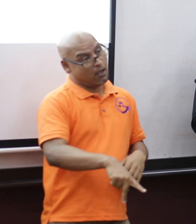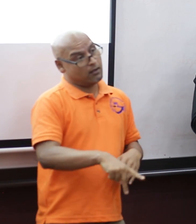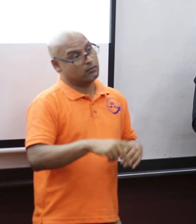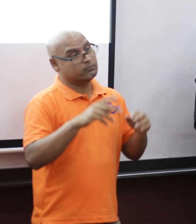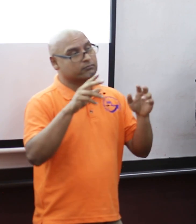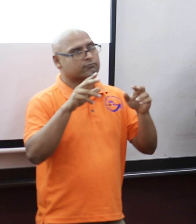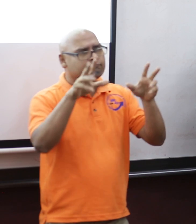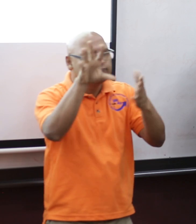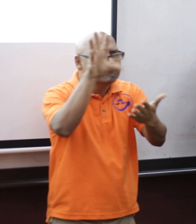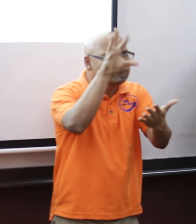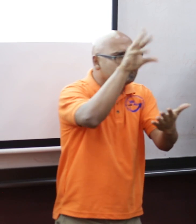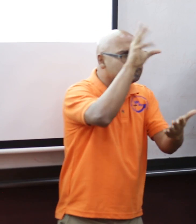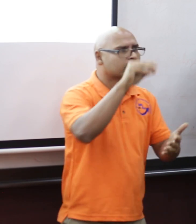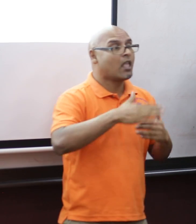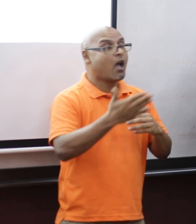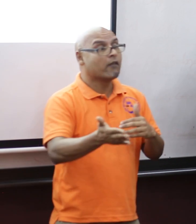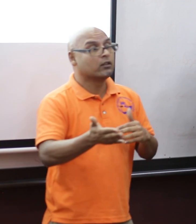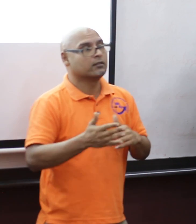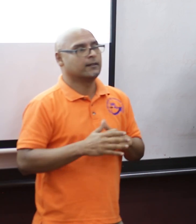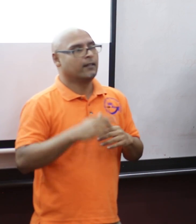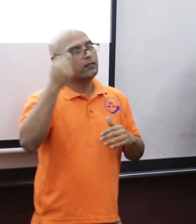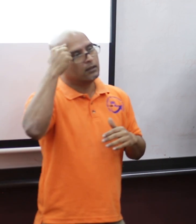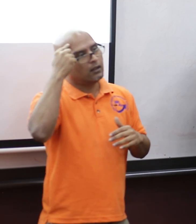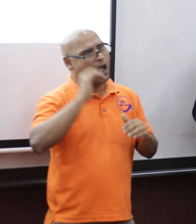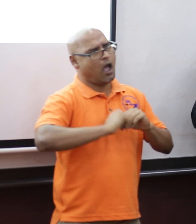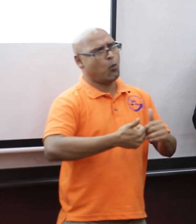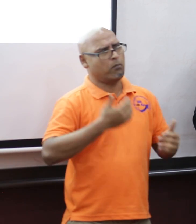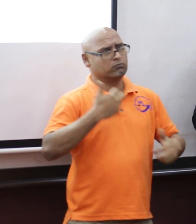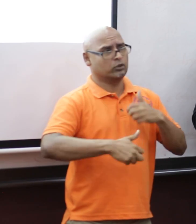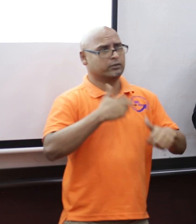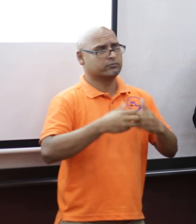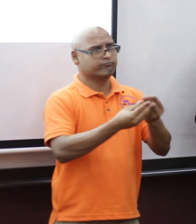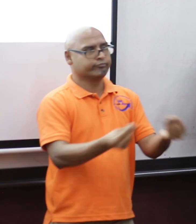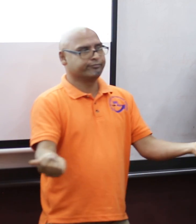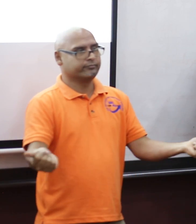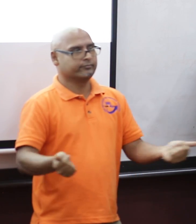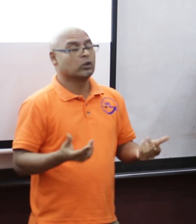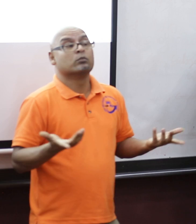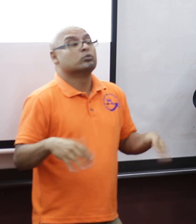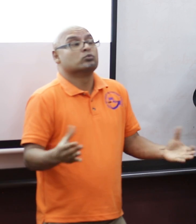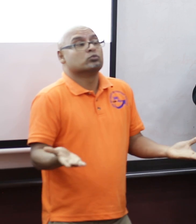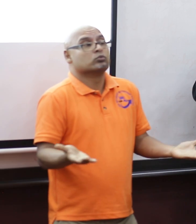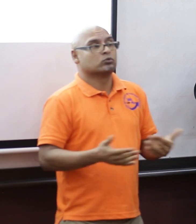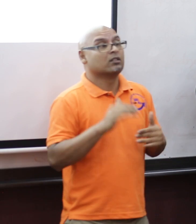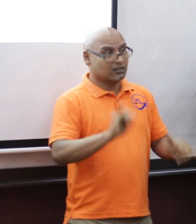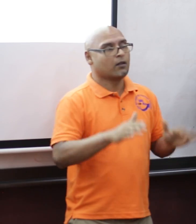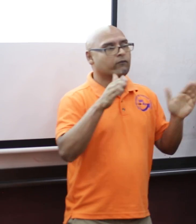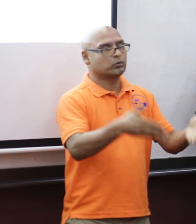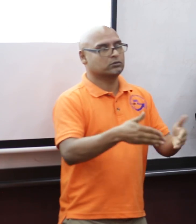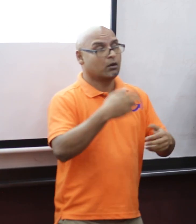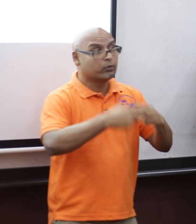this, is to look at solutions for inclusion and no more excuses. Because, oh, you will get a realm